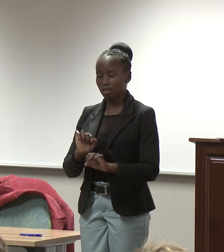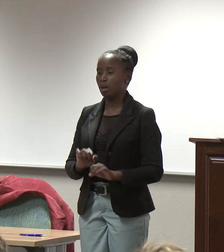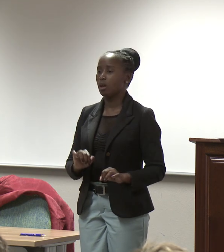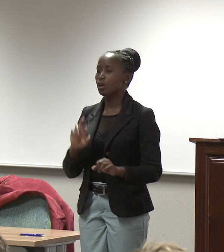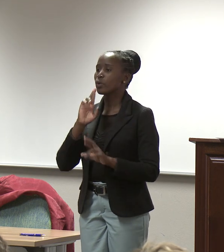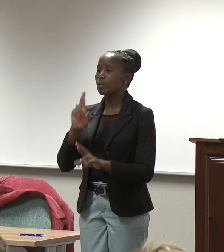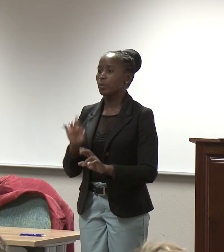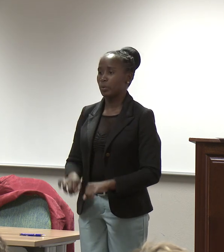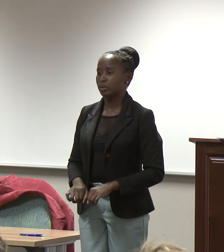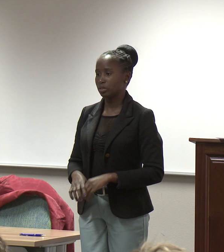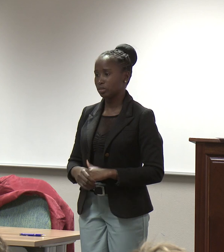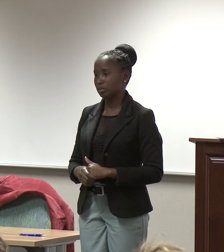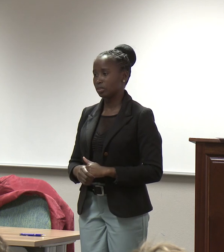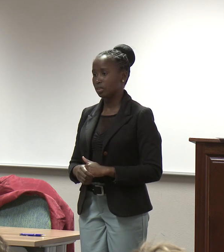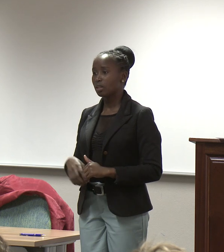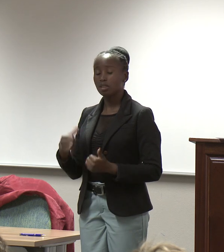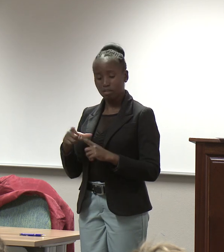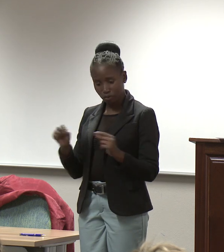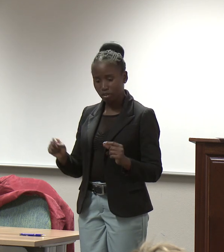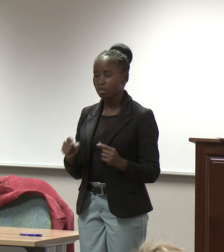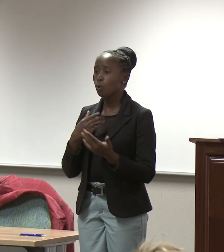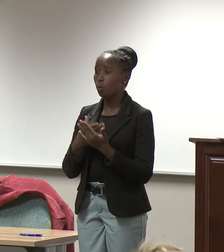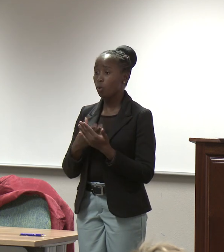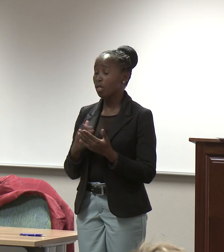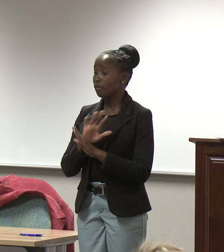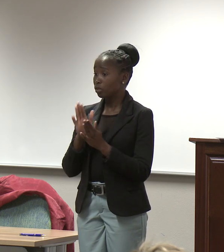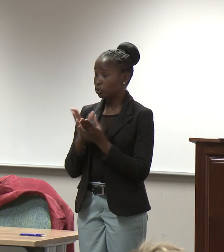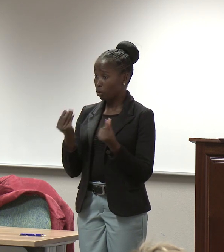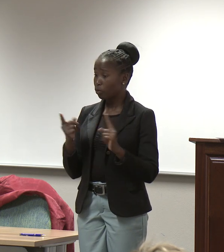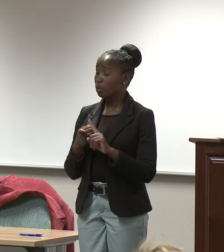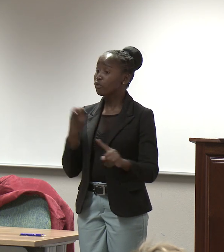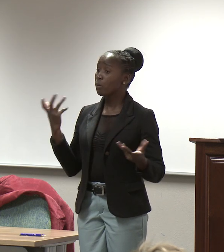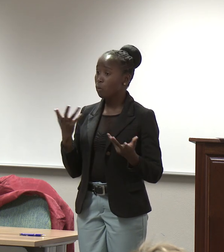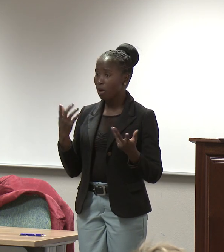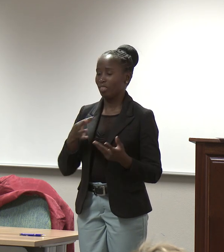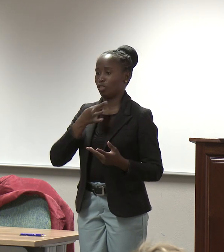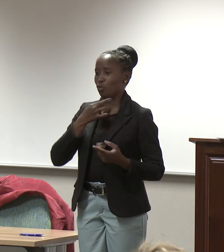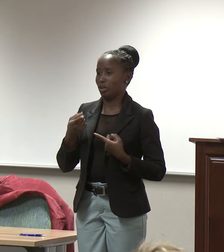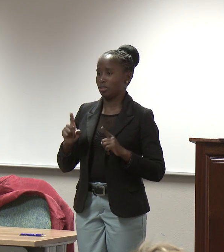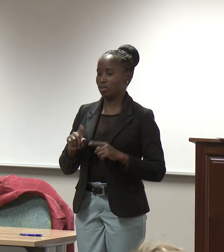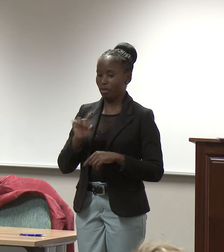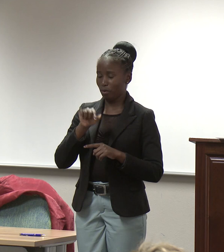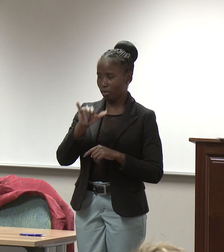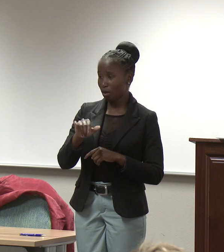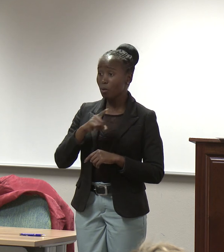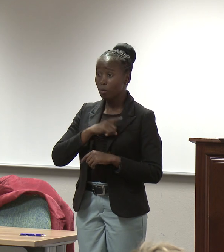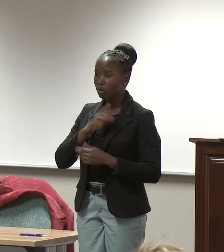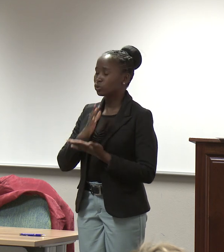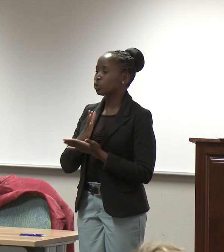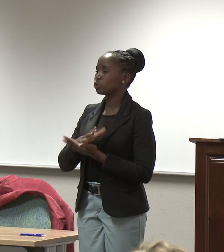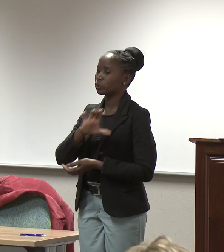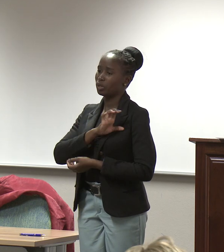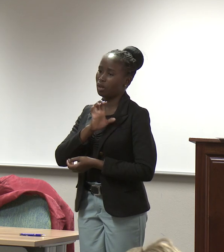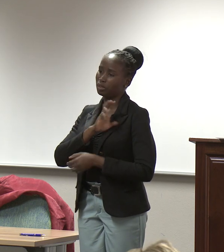opportunities are always, you know, come out ahead of the threats, because that's what the client needs. So I think that the